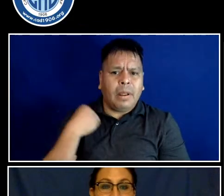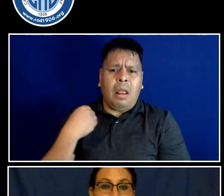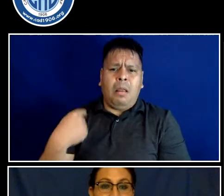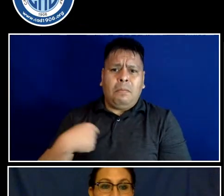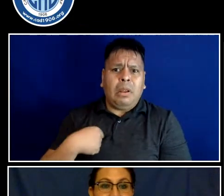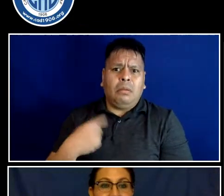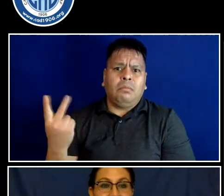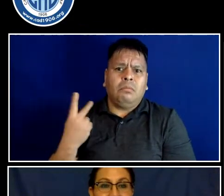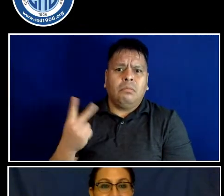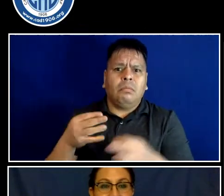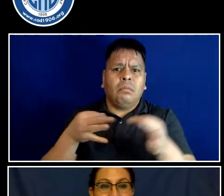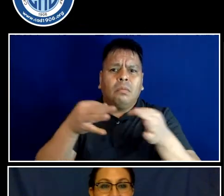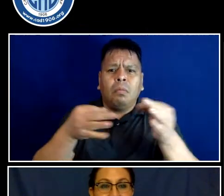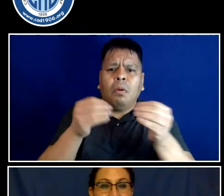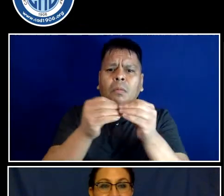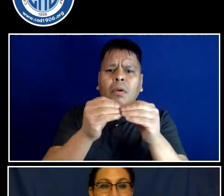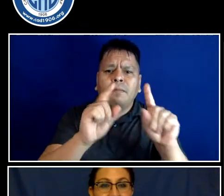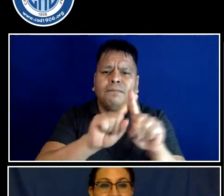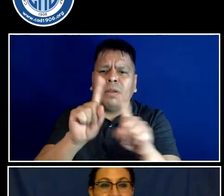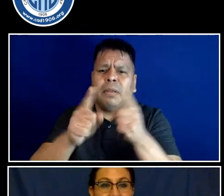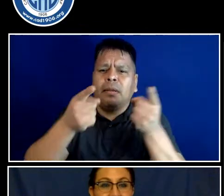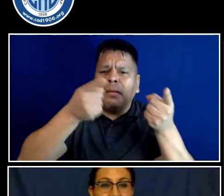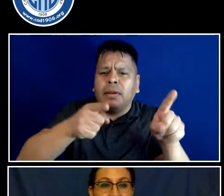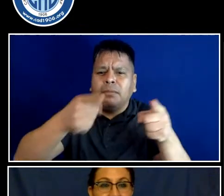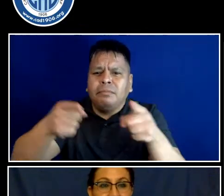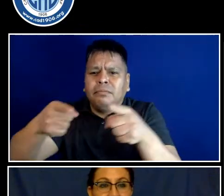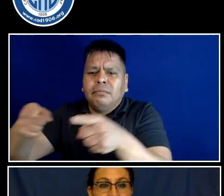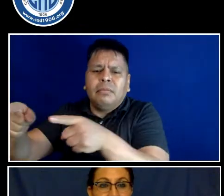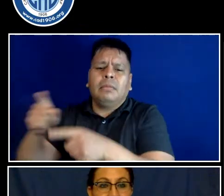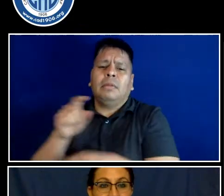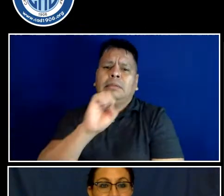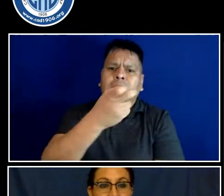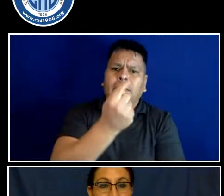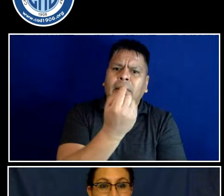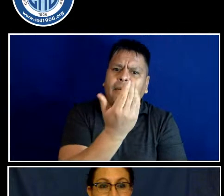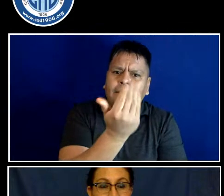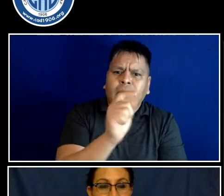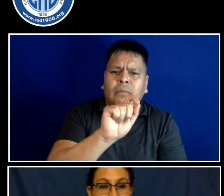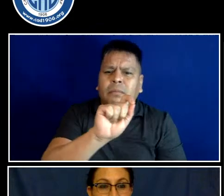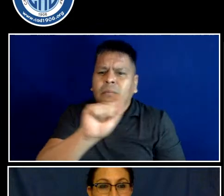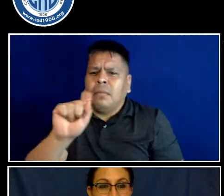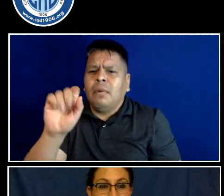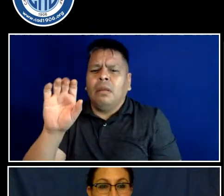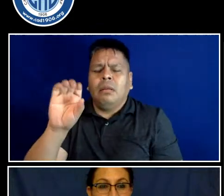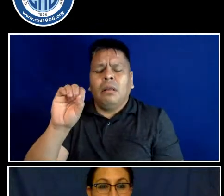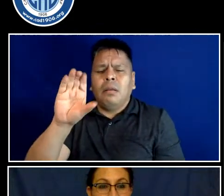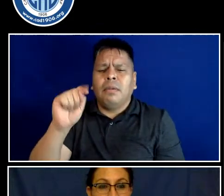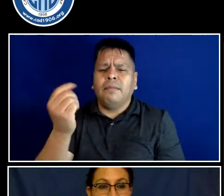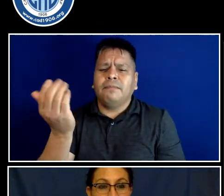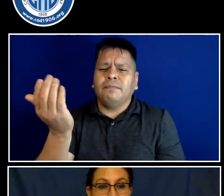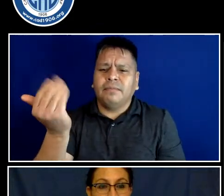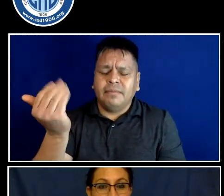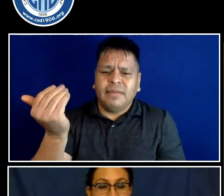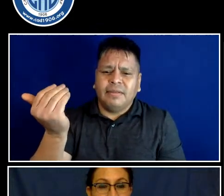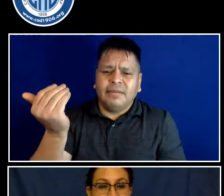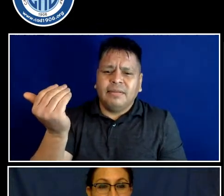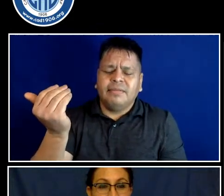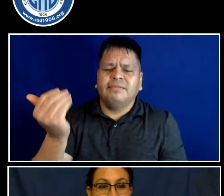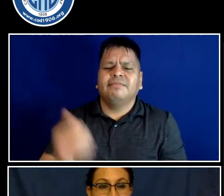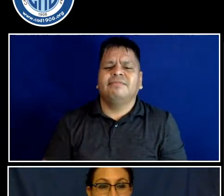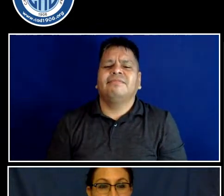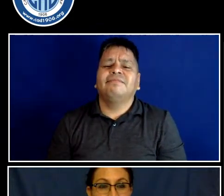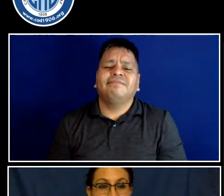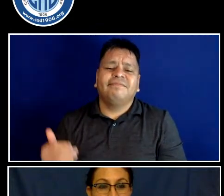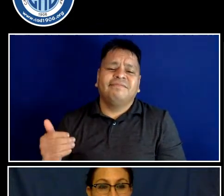September 15th to October 15th. It's very important. And Maria and I are going to explain more to you about the happenings and the events that led